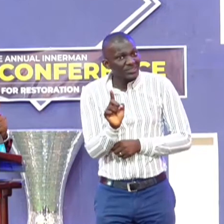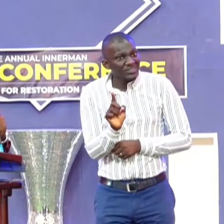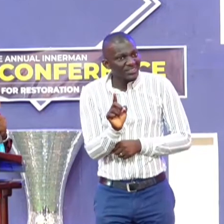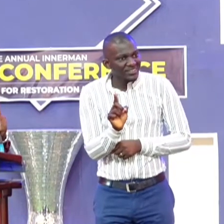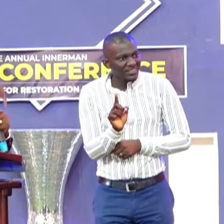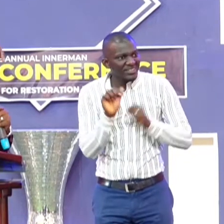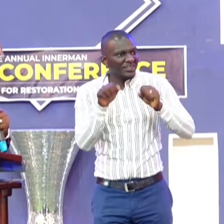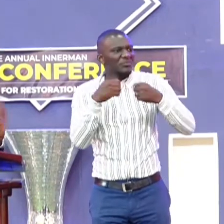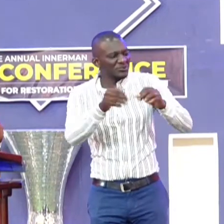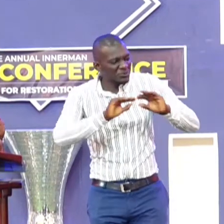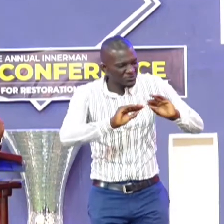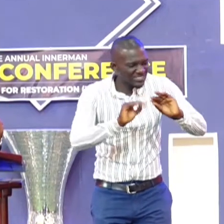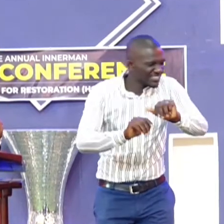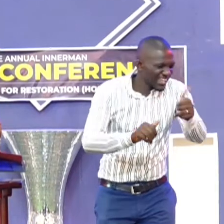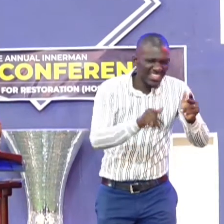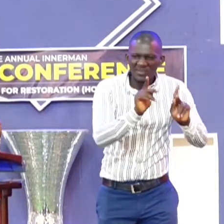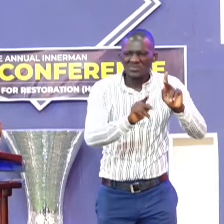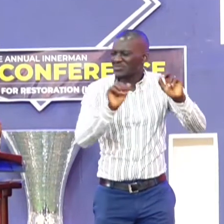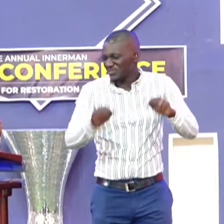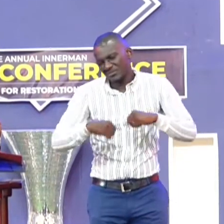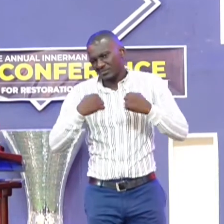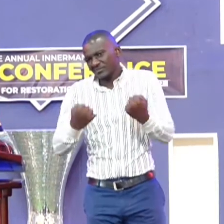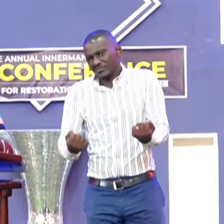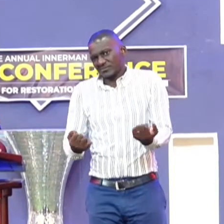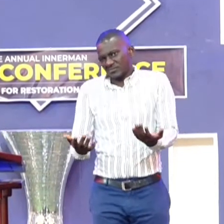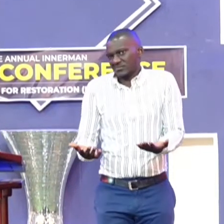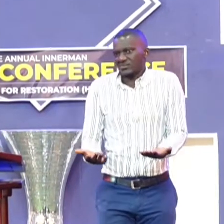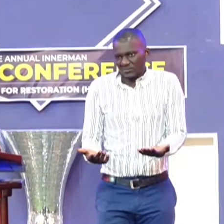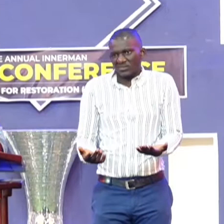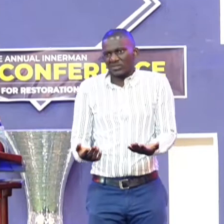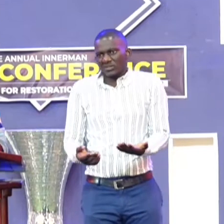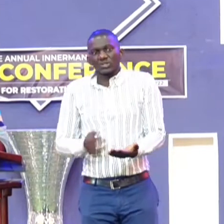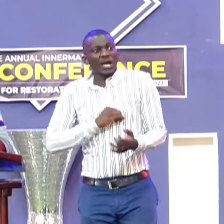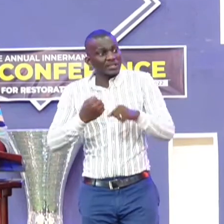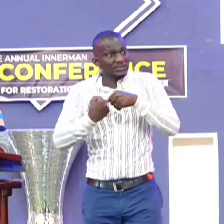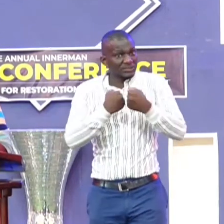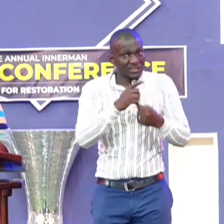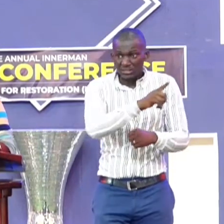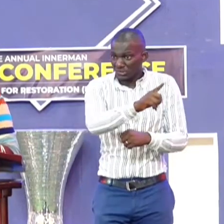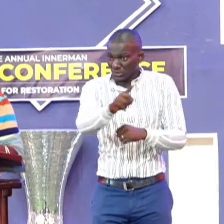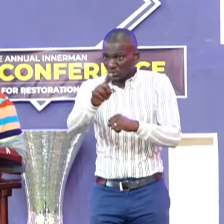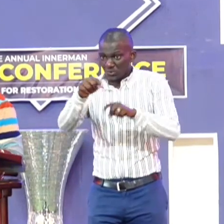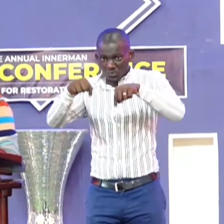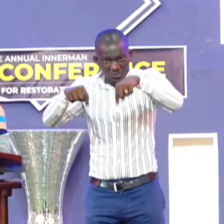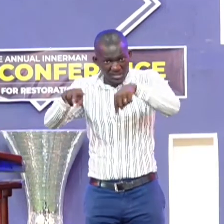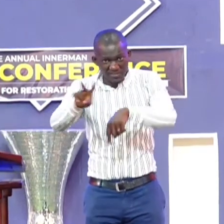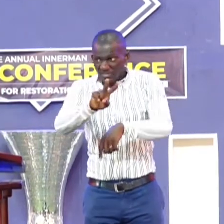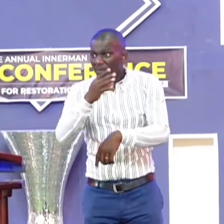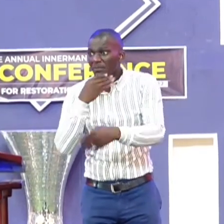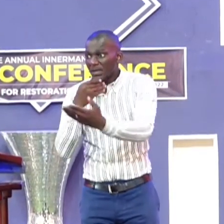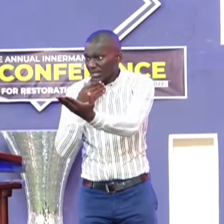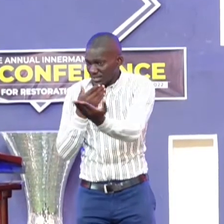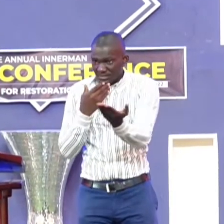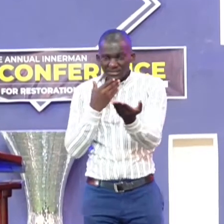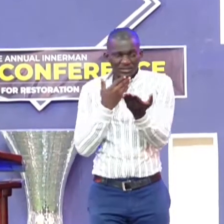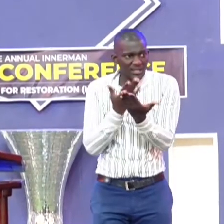Tolina kwogenda biyigiriza. There is no way you can teach them. Nkusoomooza olwaleero ng'omusajja. I'm challenging you today as a